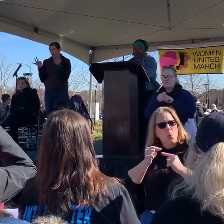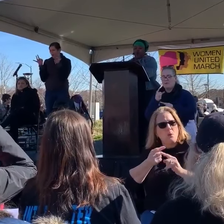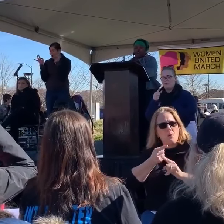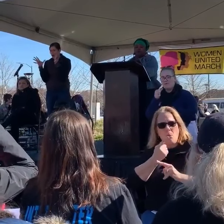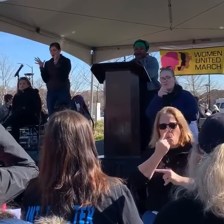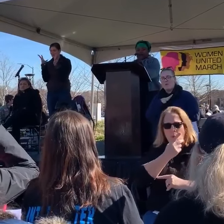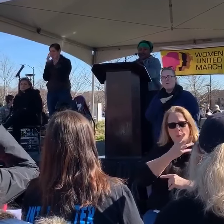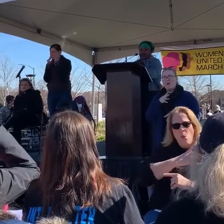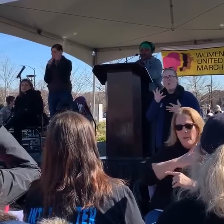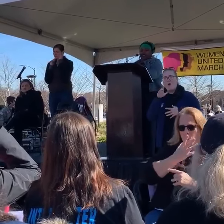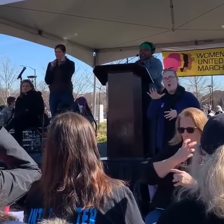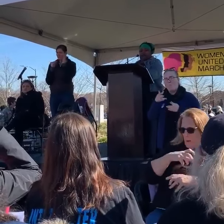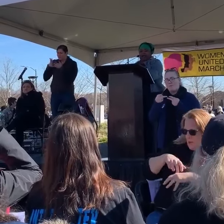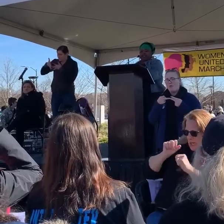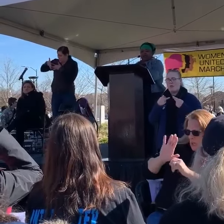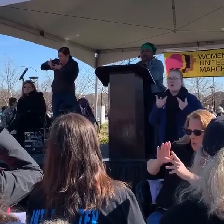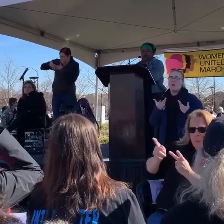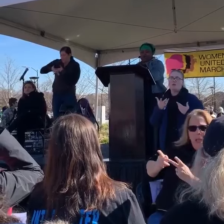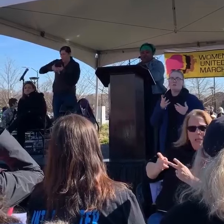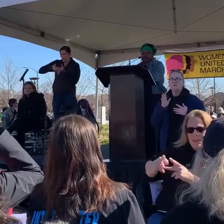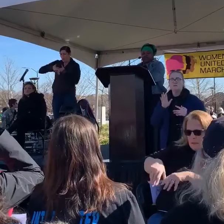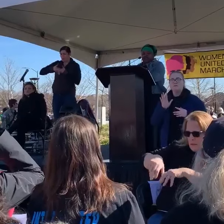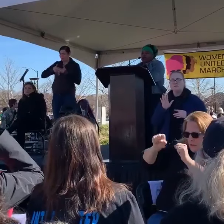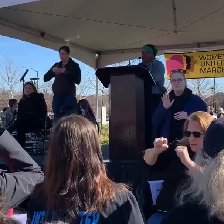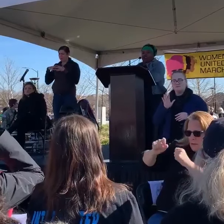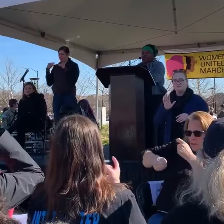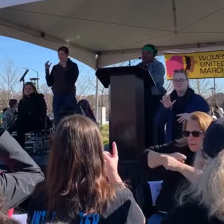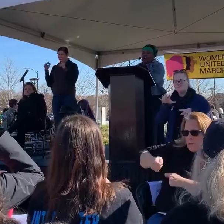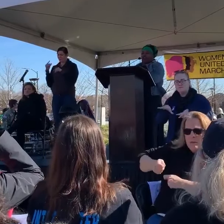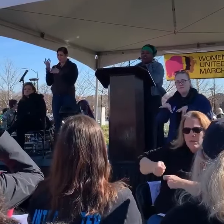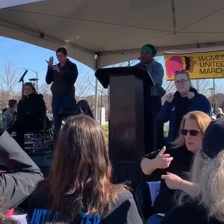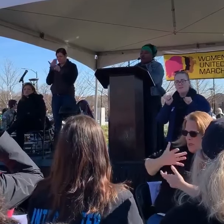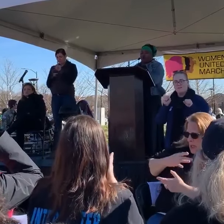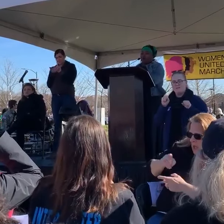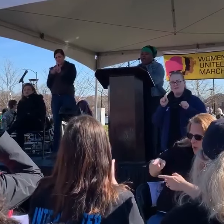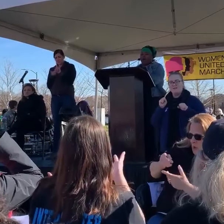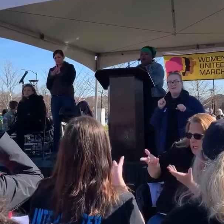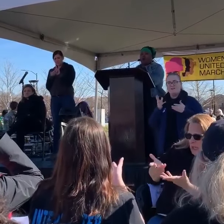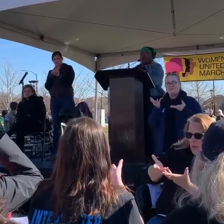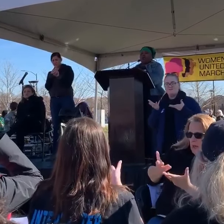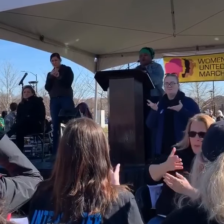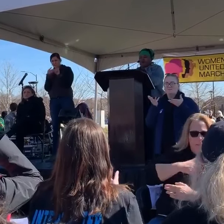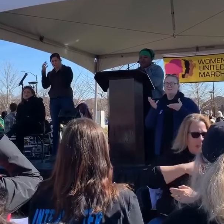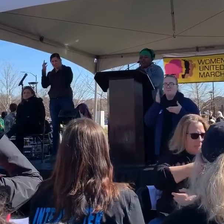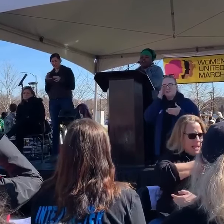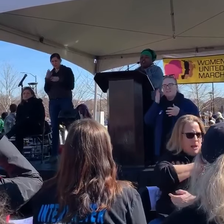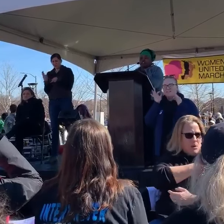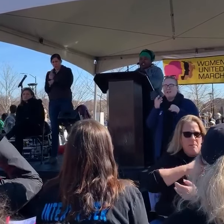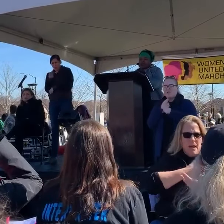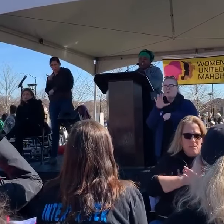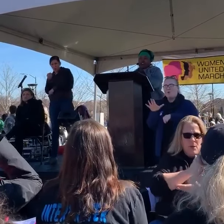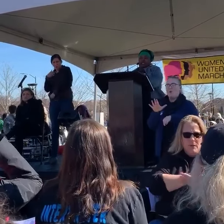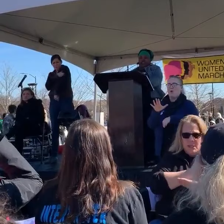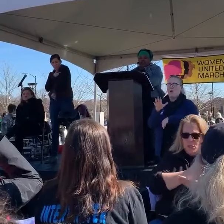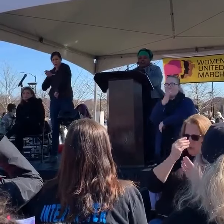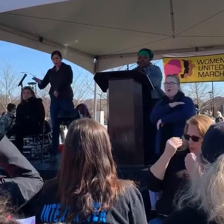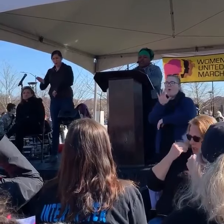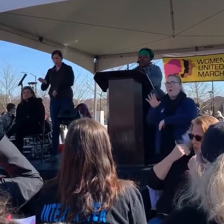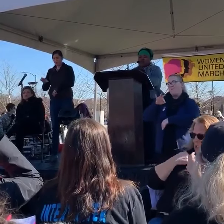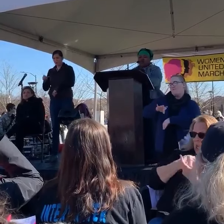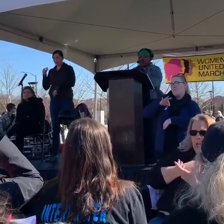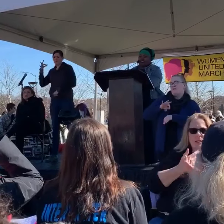who wanted her spot, despised her presence, who decided to use her own power and privilege to teach us